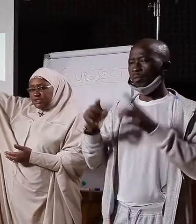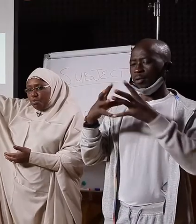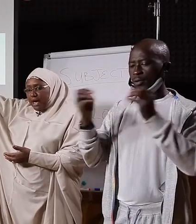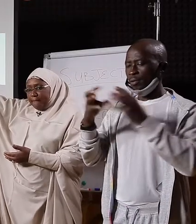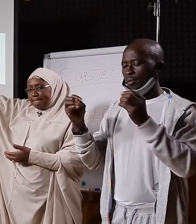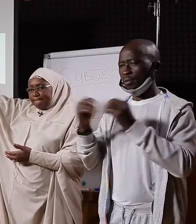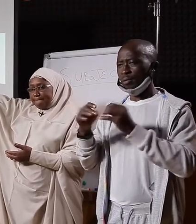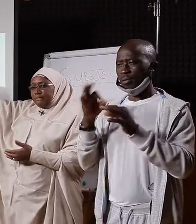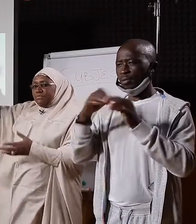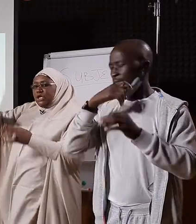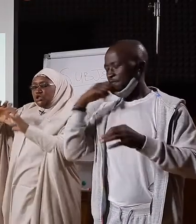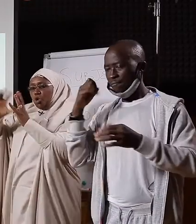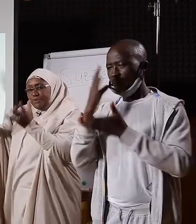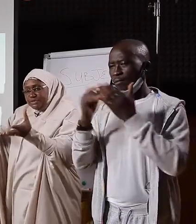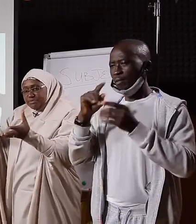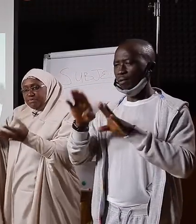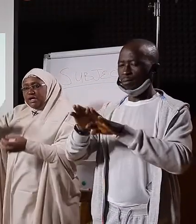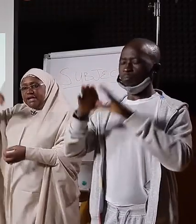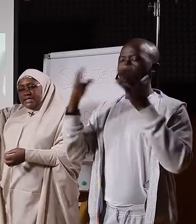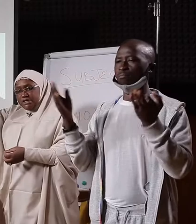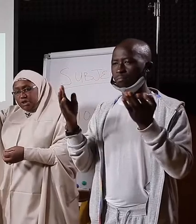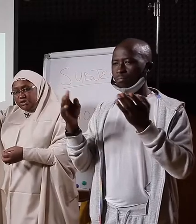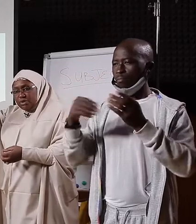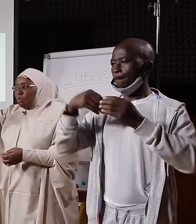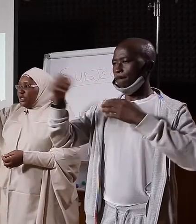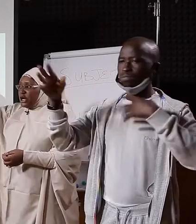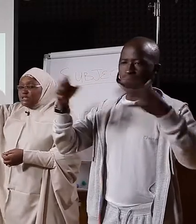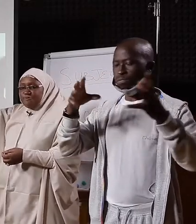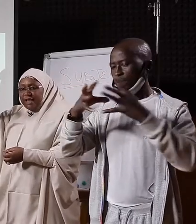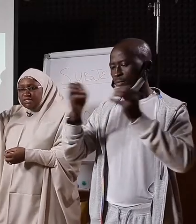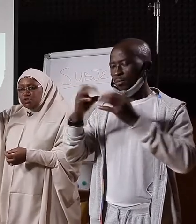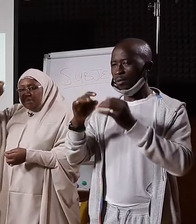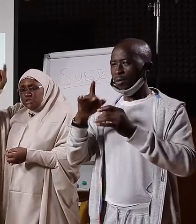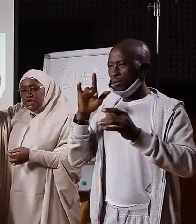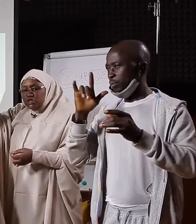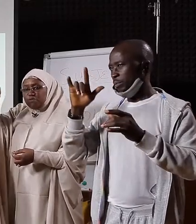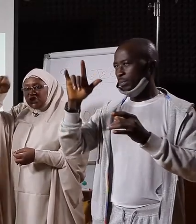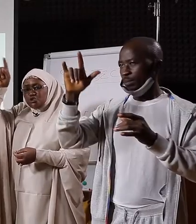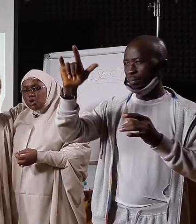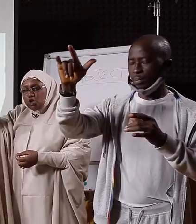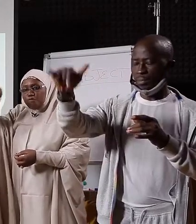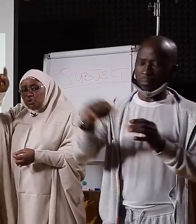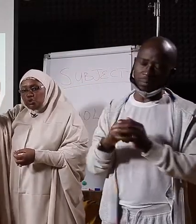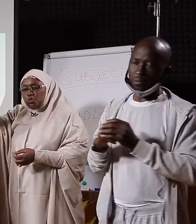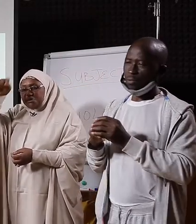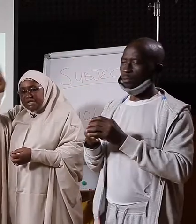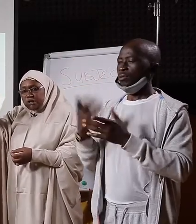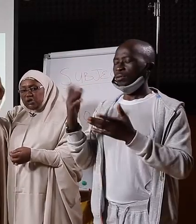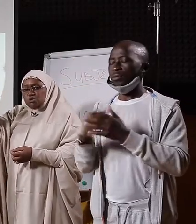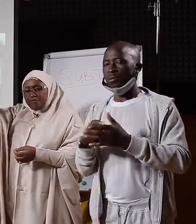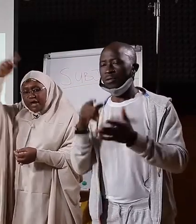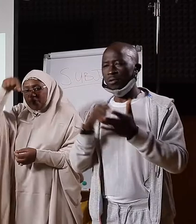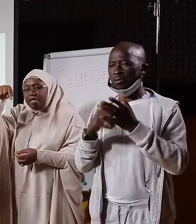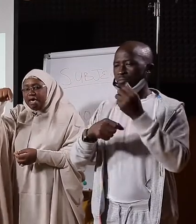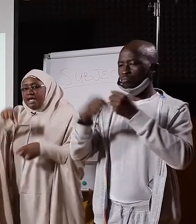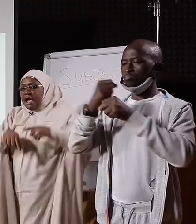is dry somewhere, it opens, release the cotton. But the cotton flies. So I'm just trying to give you the structure of the cotton, which makes the